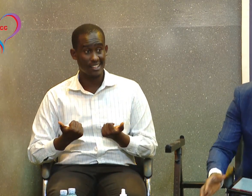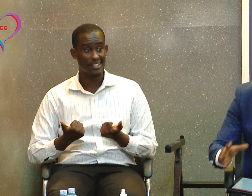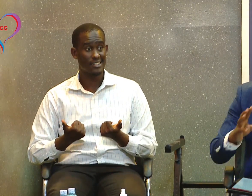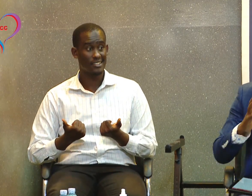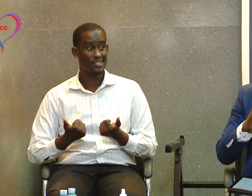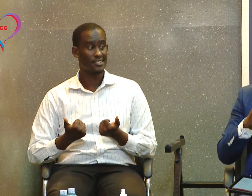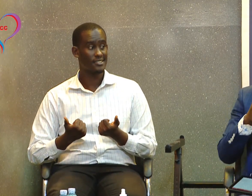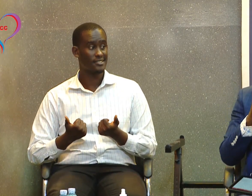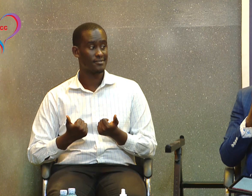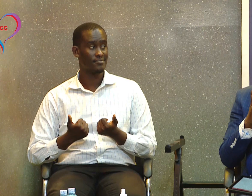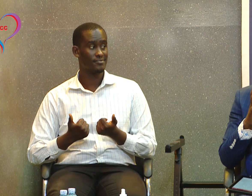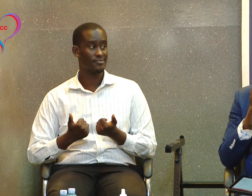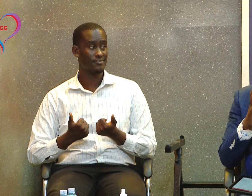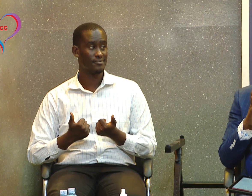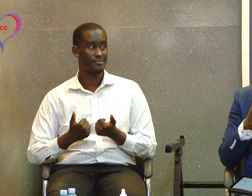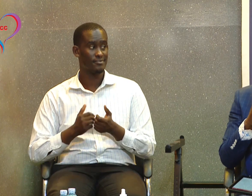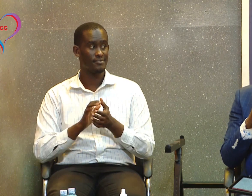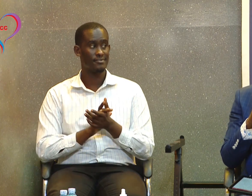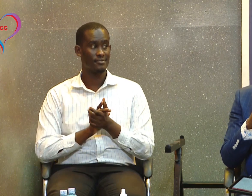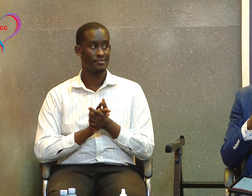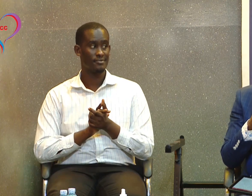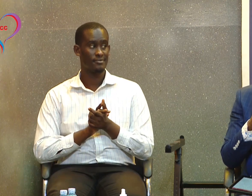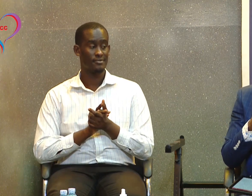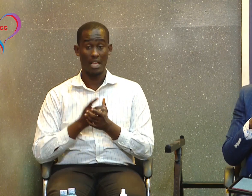the docile people, those people we call mad.